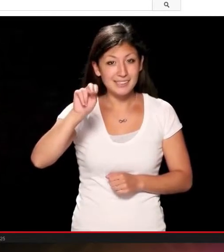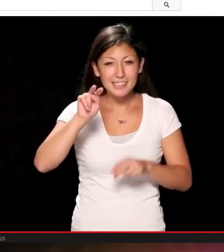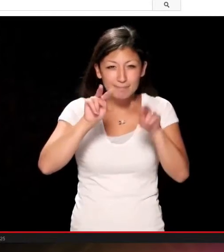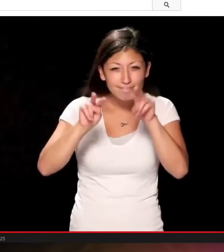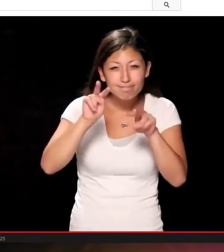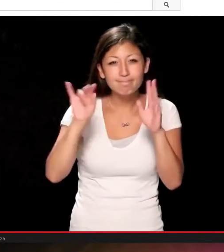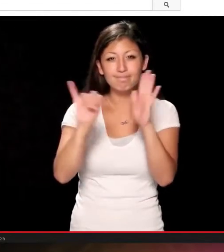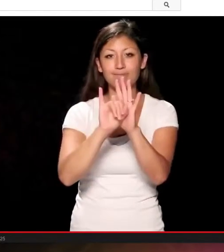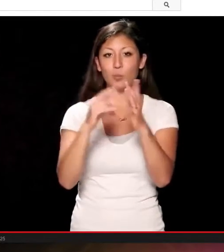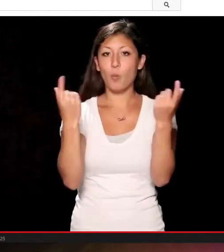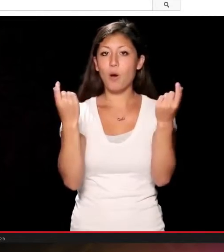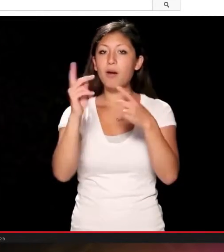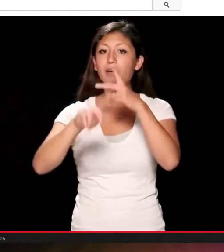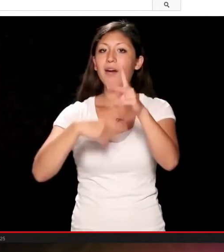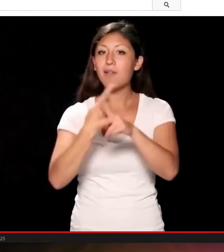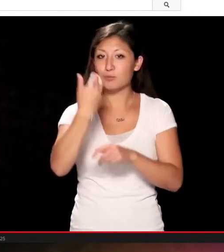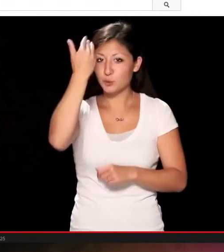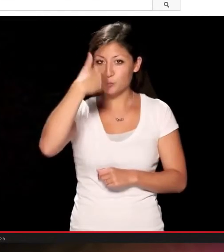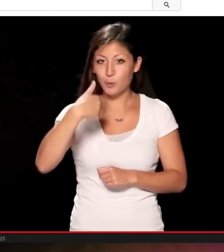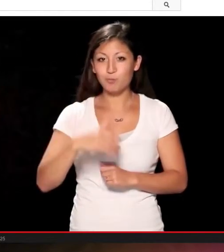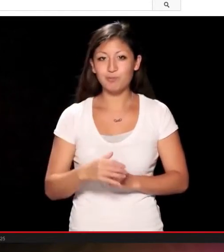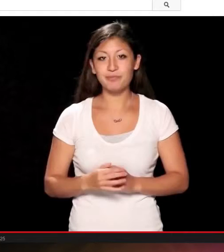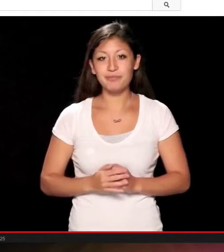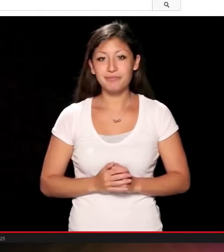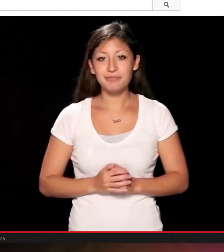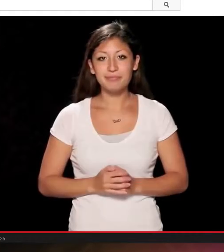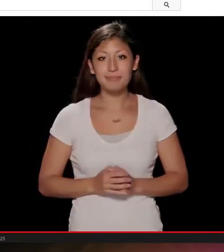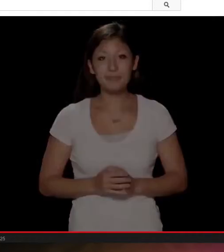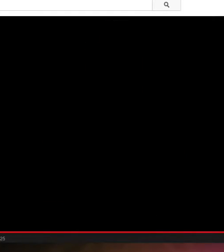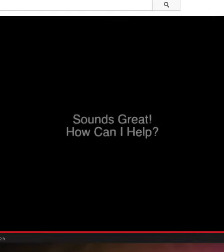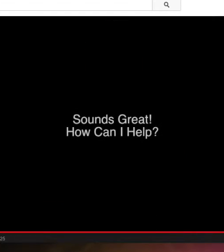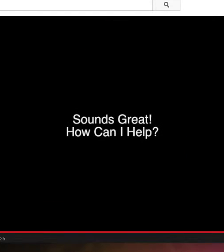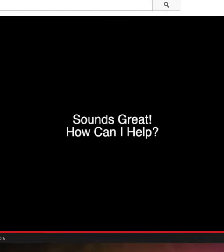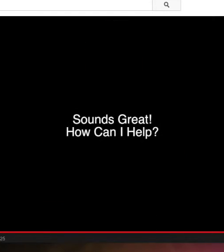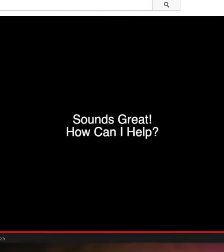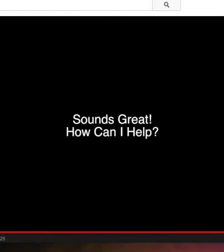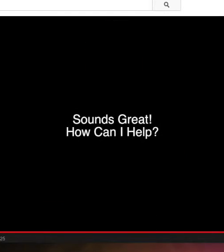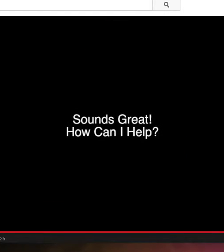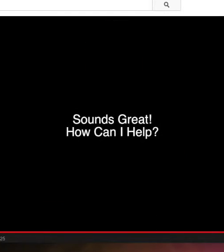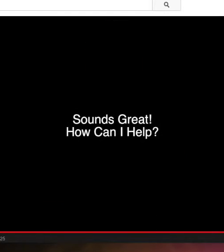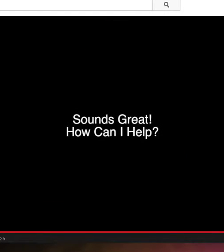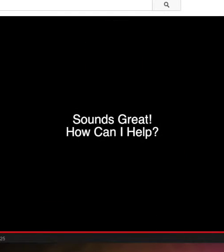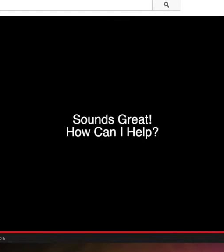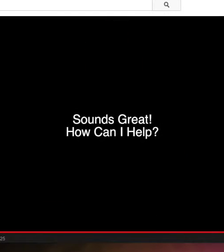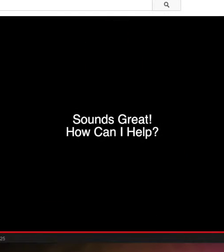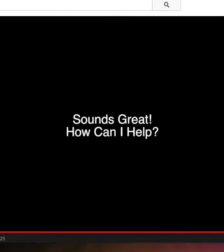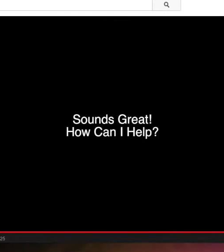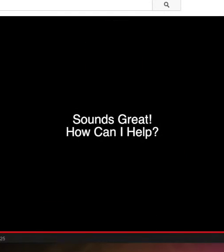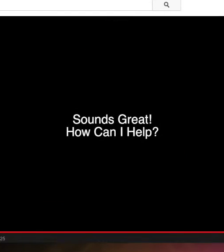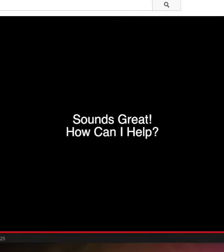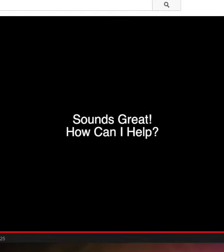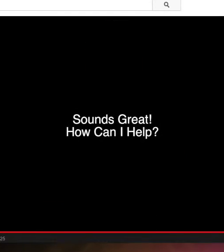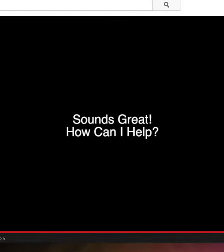if your brain, do a brain scan to identify if you've had a stroke or not.